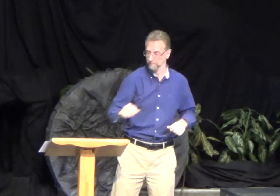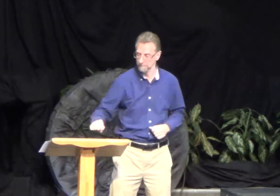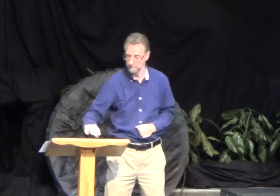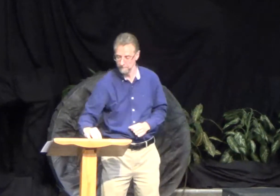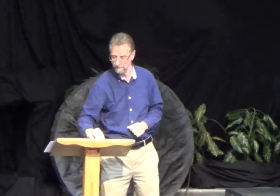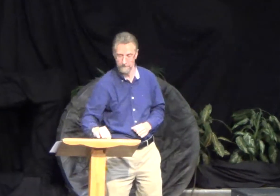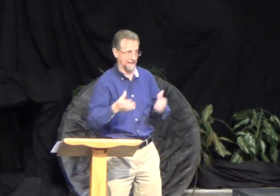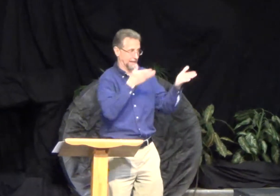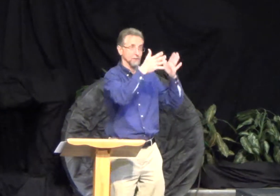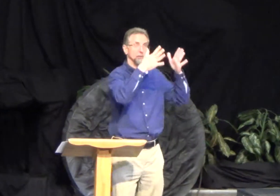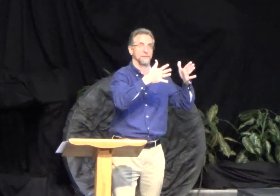and orders.